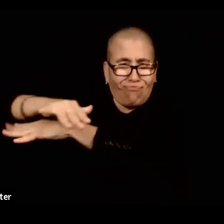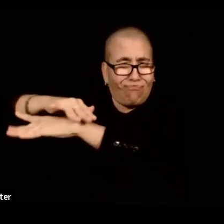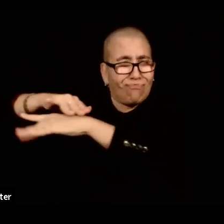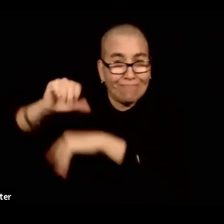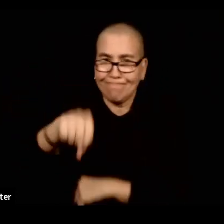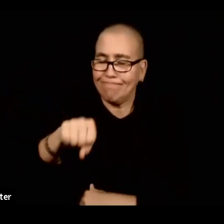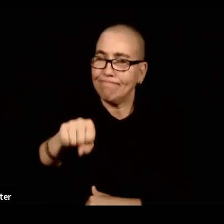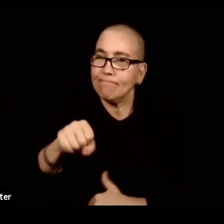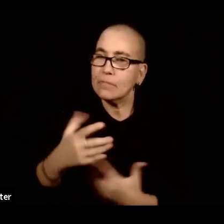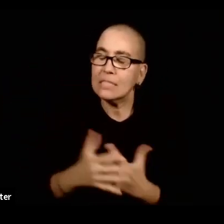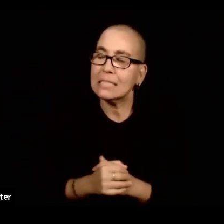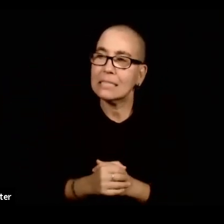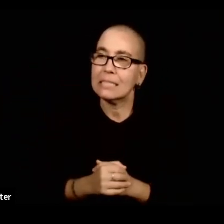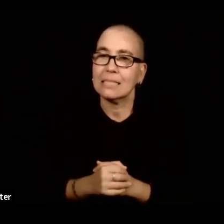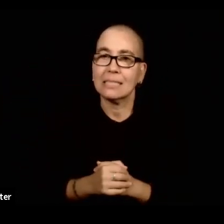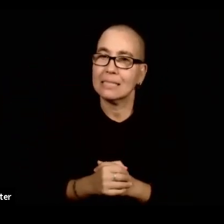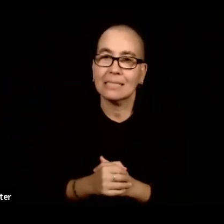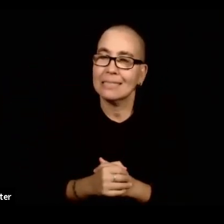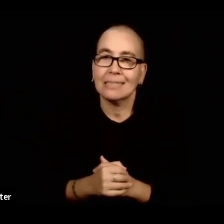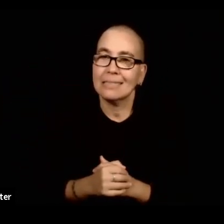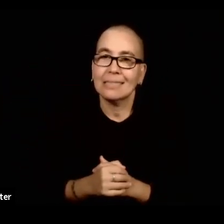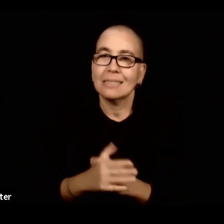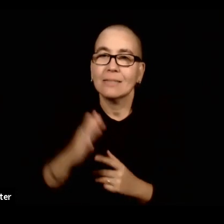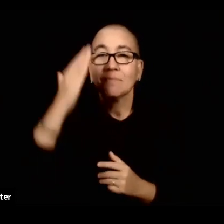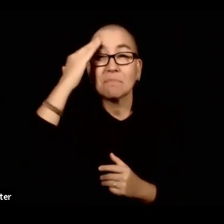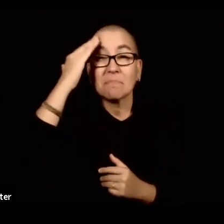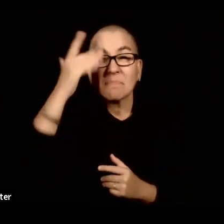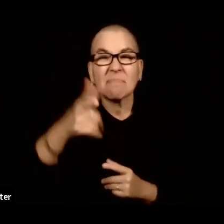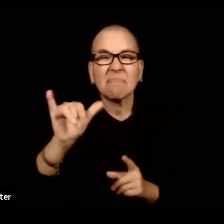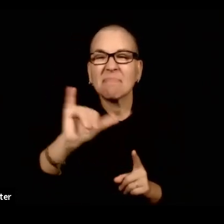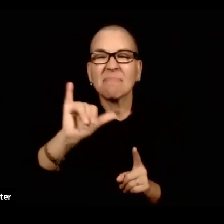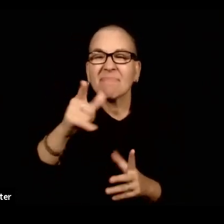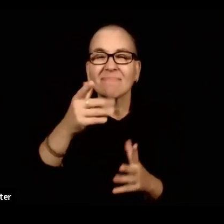sort of a recipe for something to happen, and